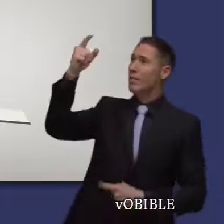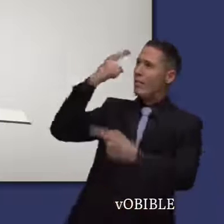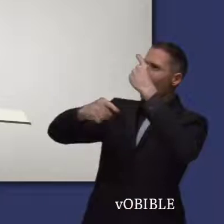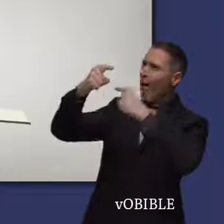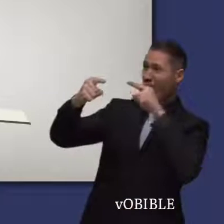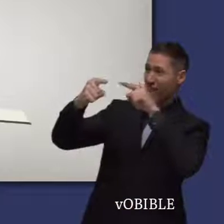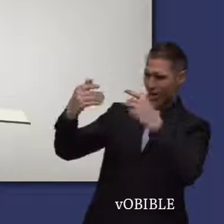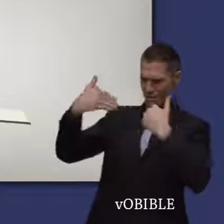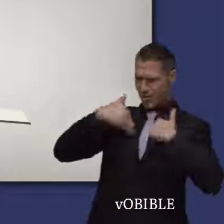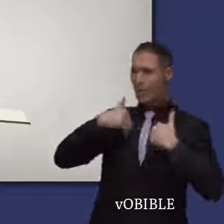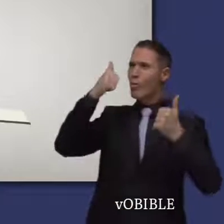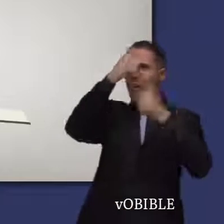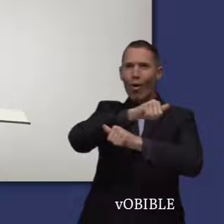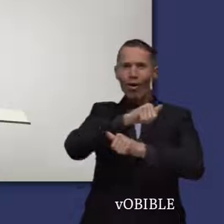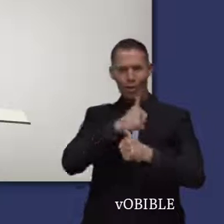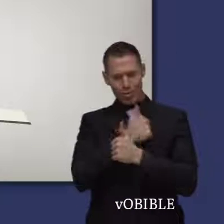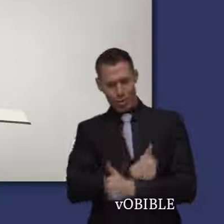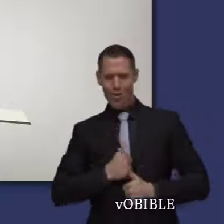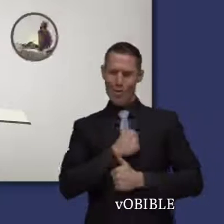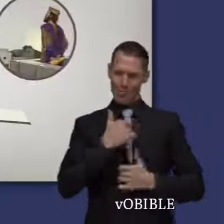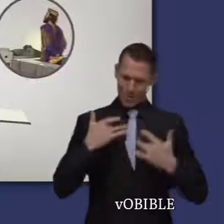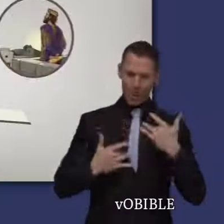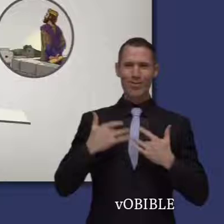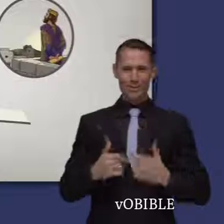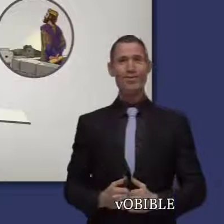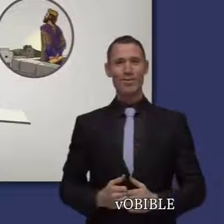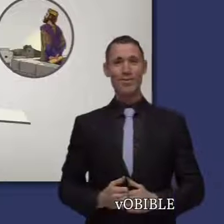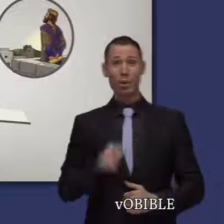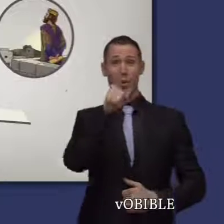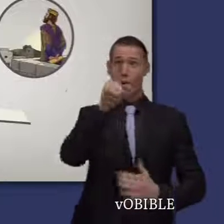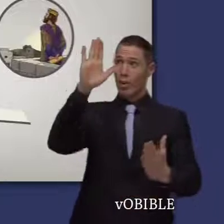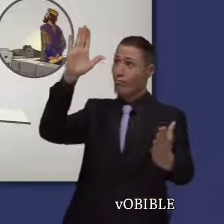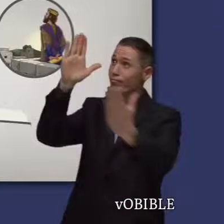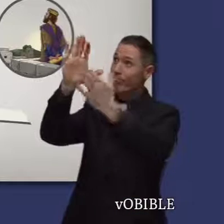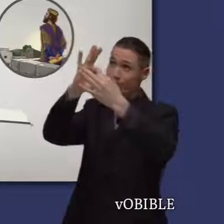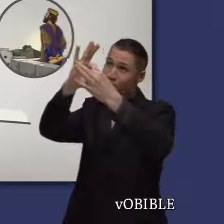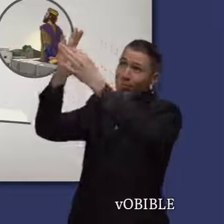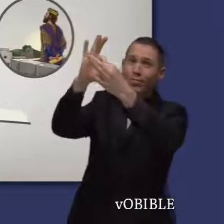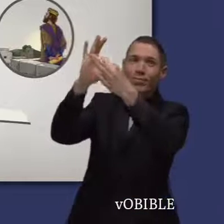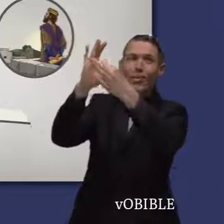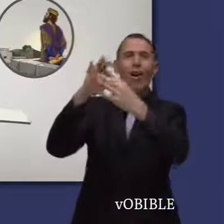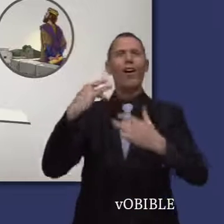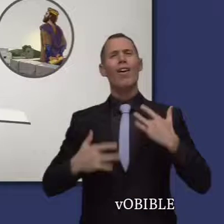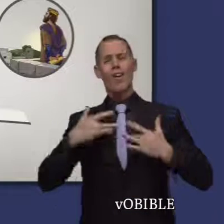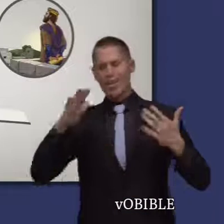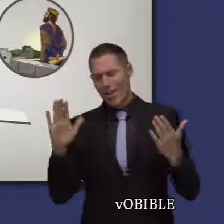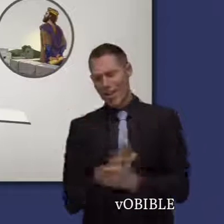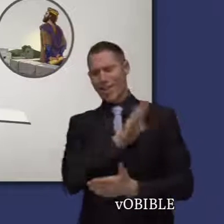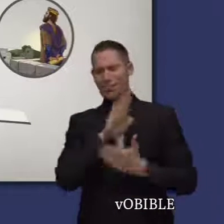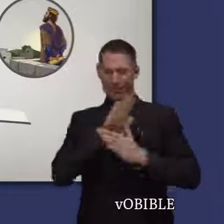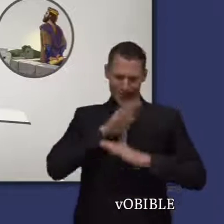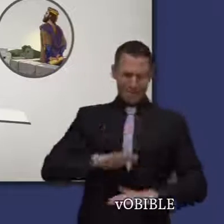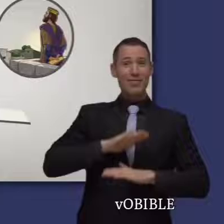godly wisdom helps us enjoy the gift of life, and how cultivating a relationship with God leads to a truly